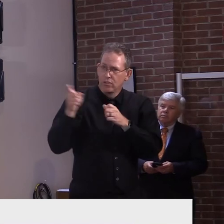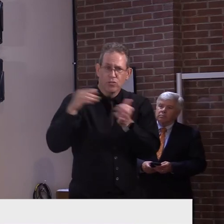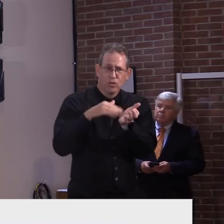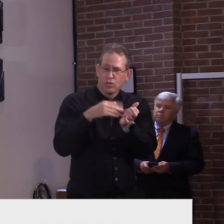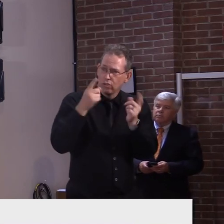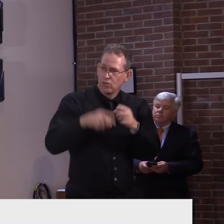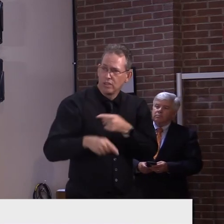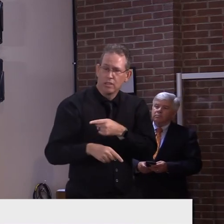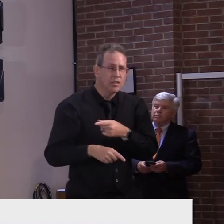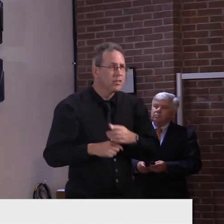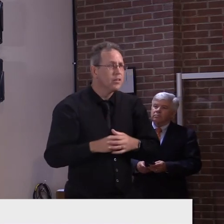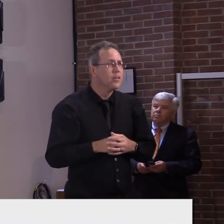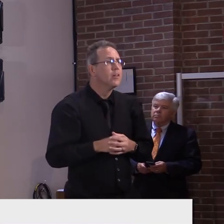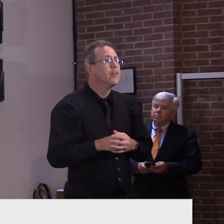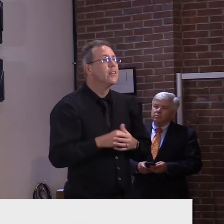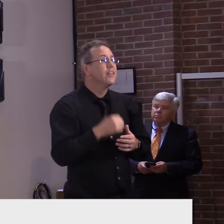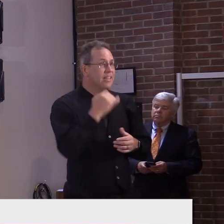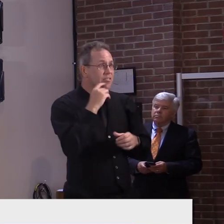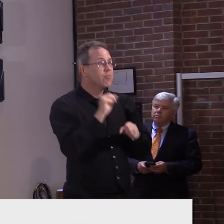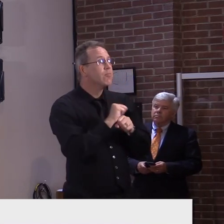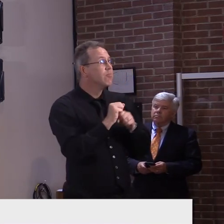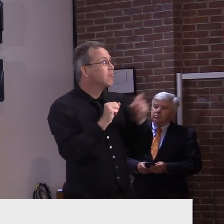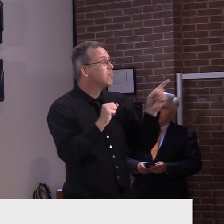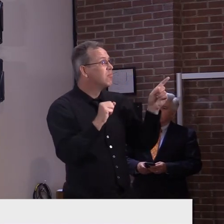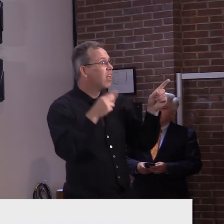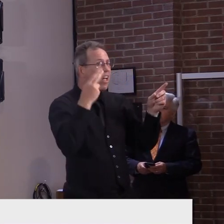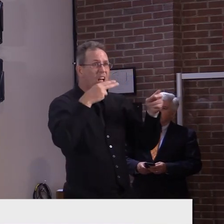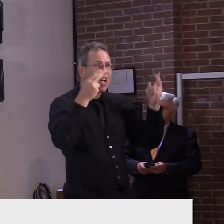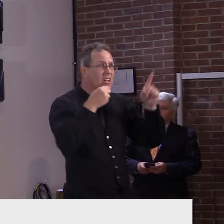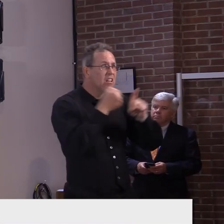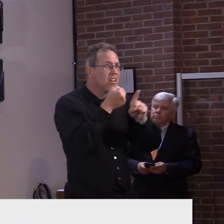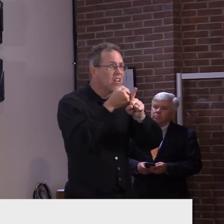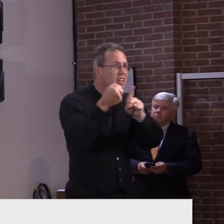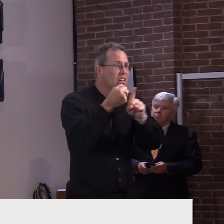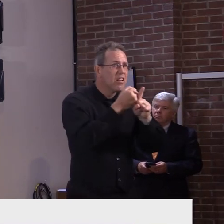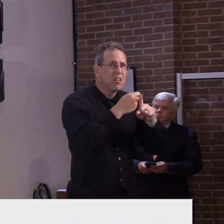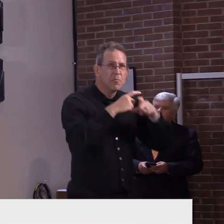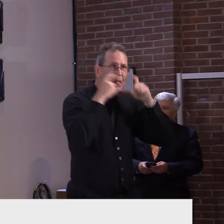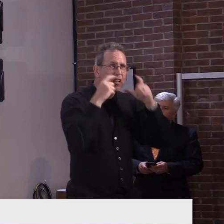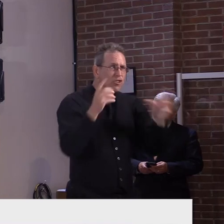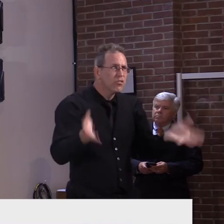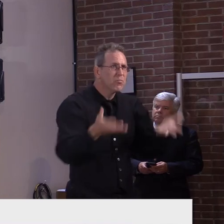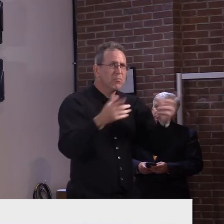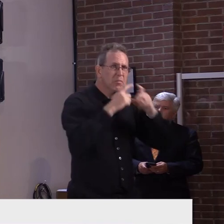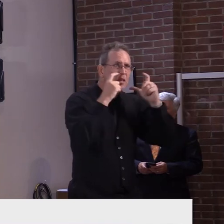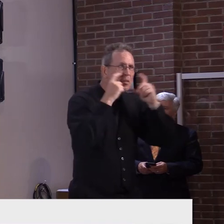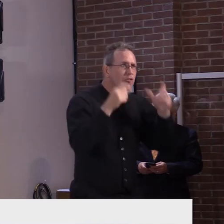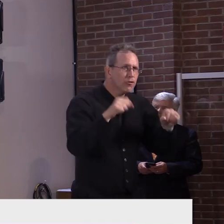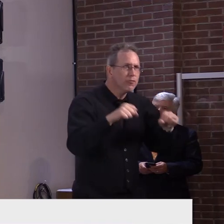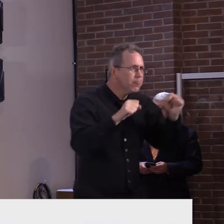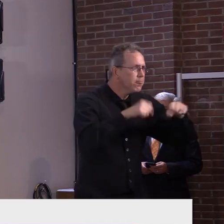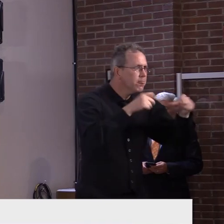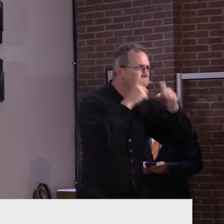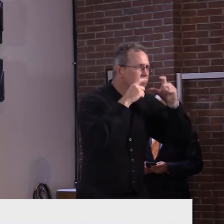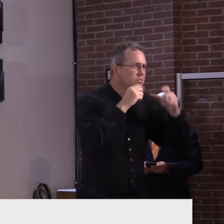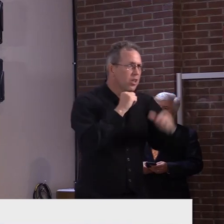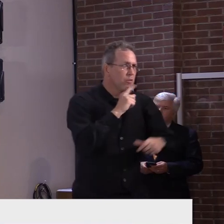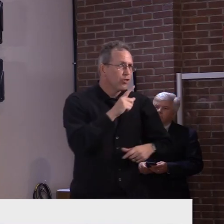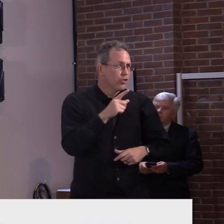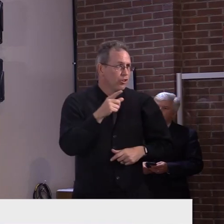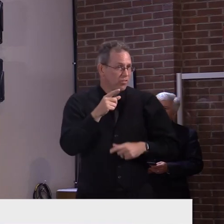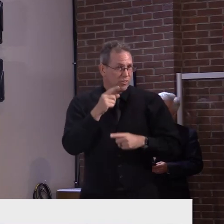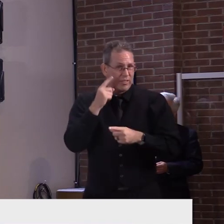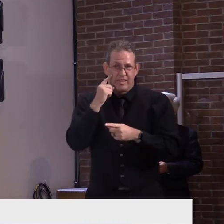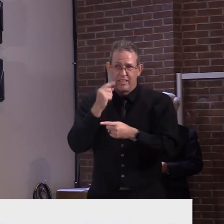in these counties with substantial or high spread? Yeah, I might disagree with you a bit about your characterization. I stood